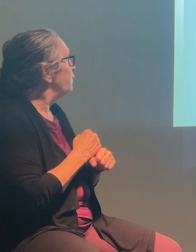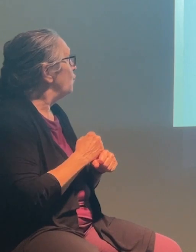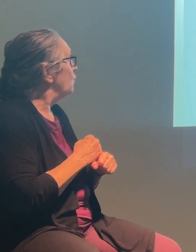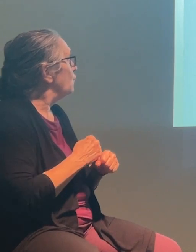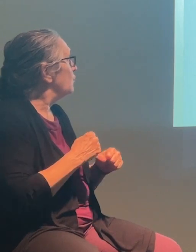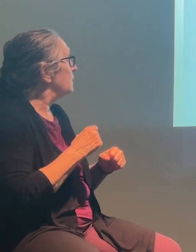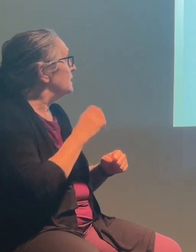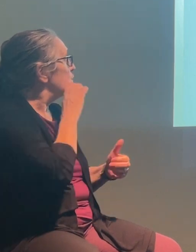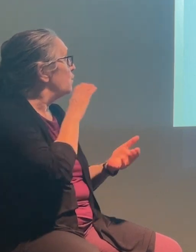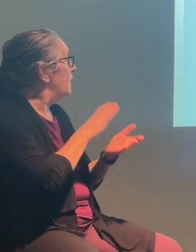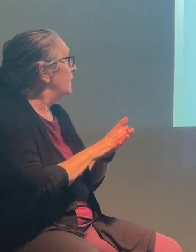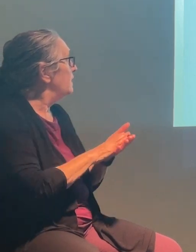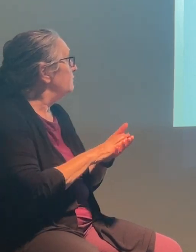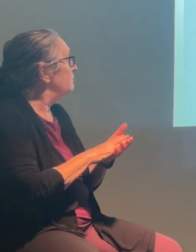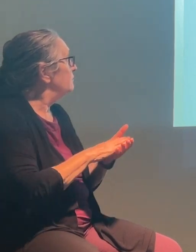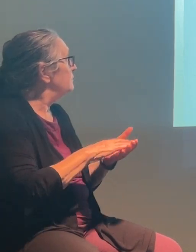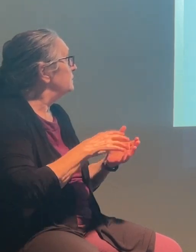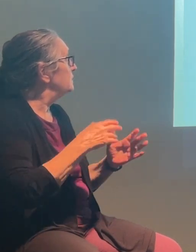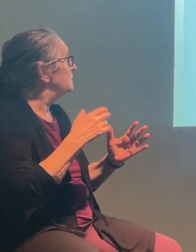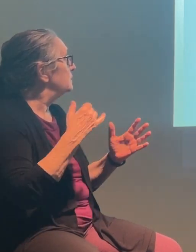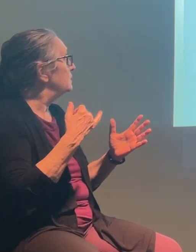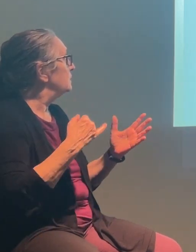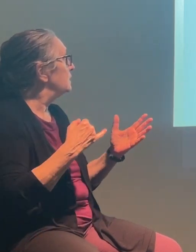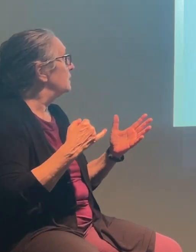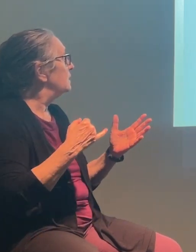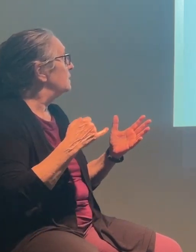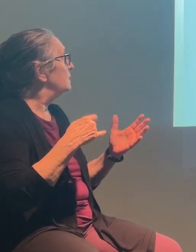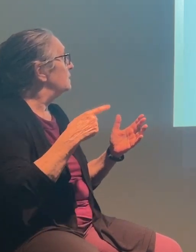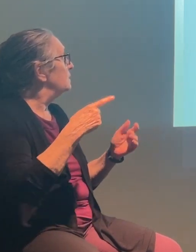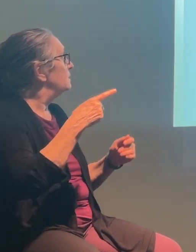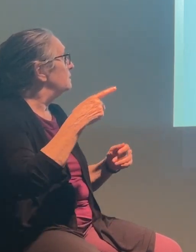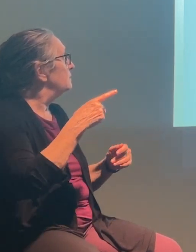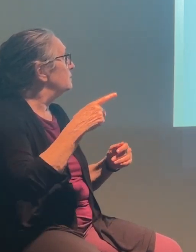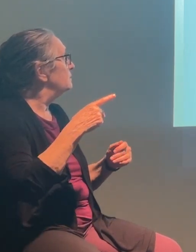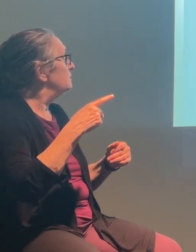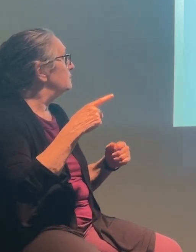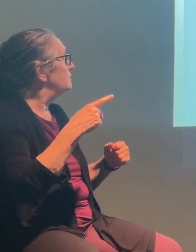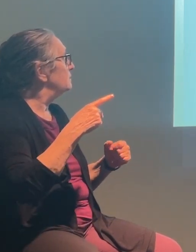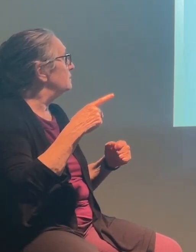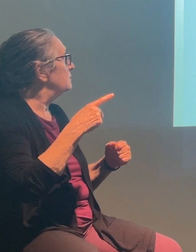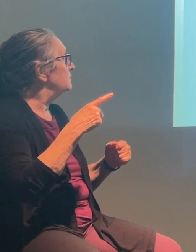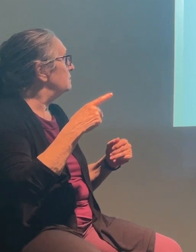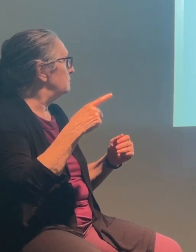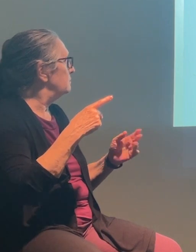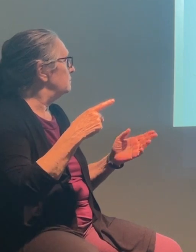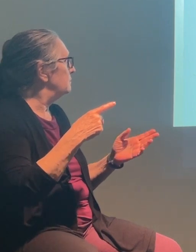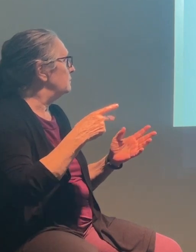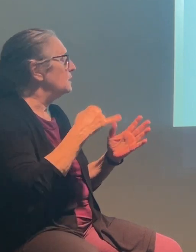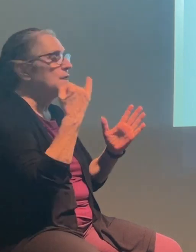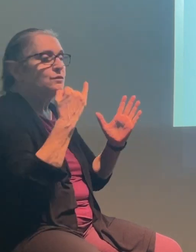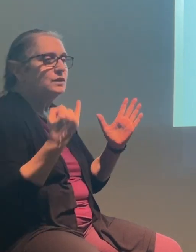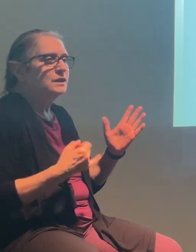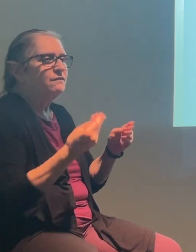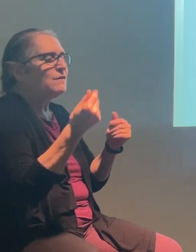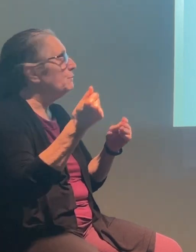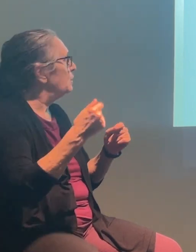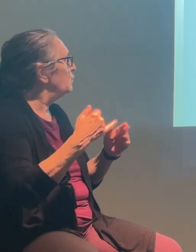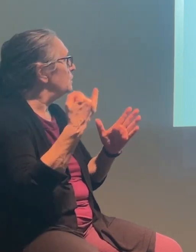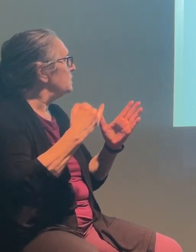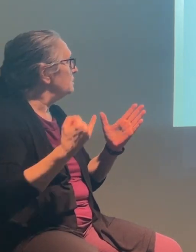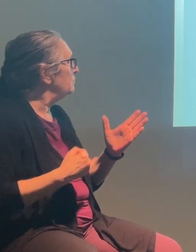party in 1910. The fabric was designed by Raoul Dufy, a